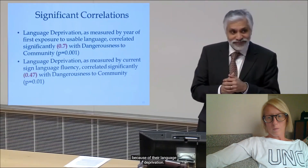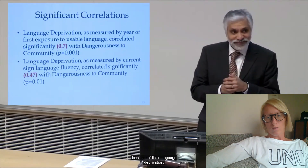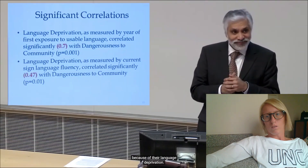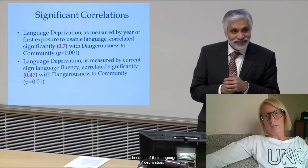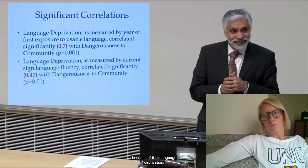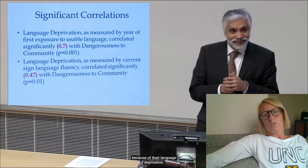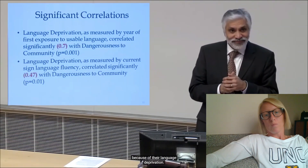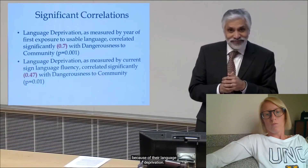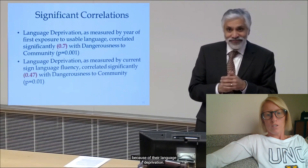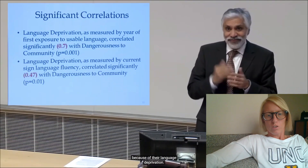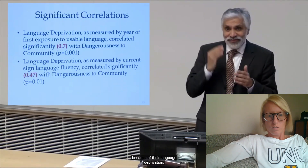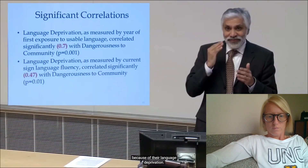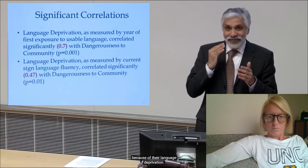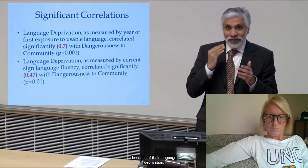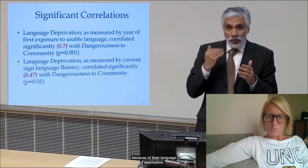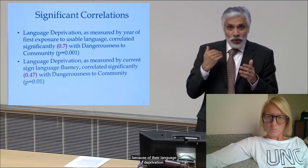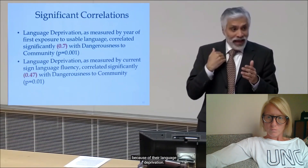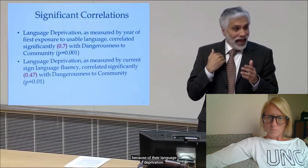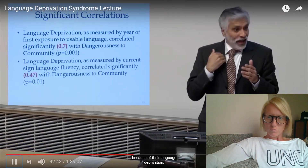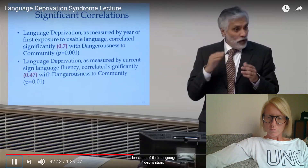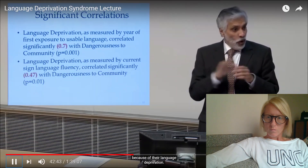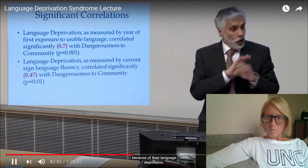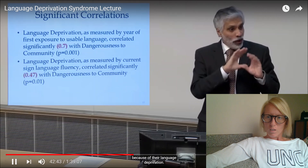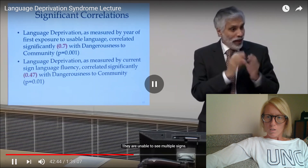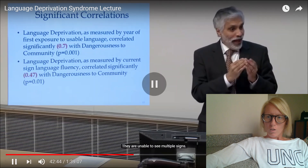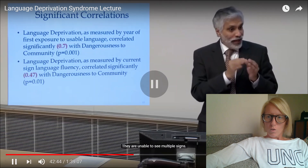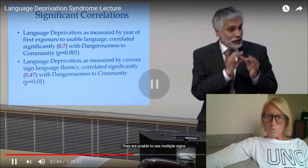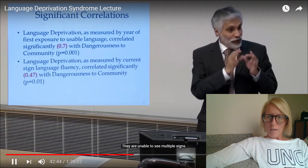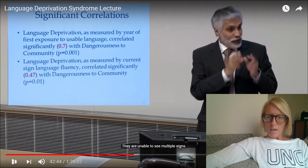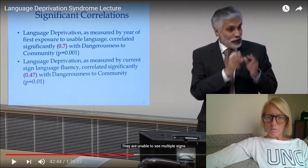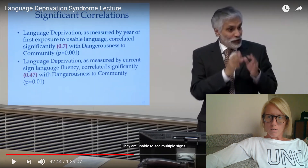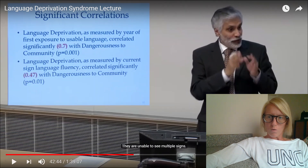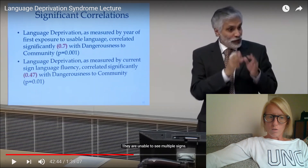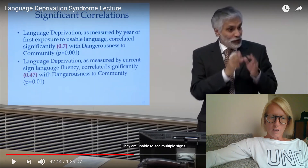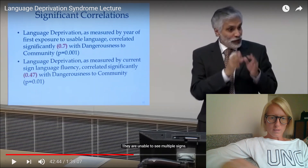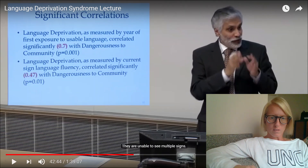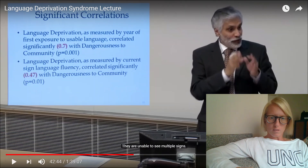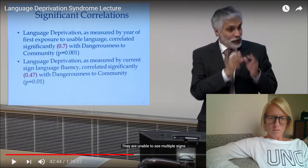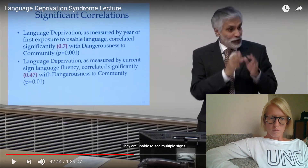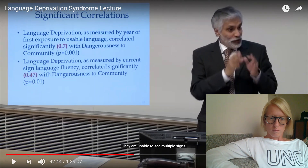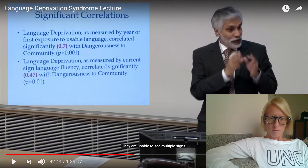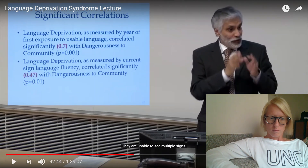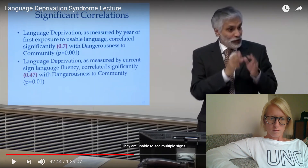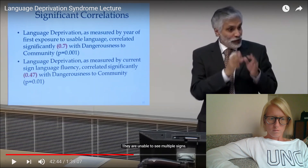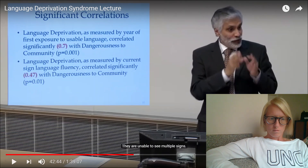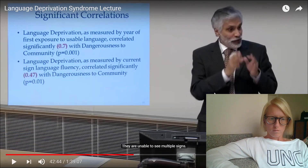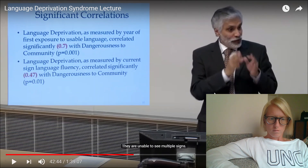community know because about of their language deprivation. They're unable We to, have whole classes.